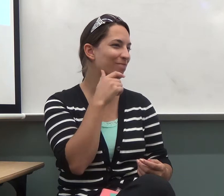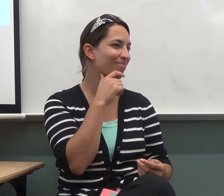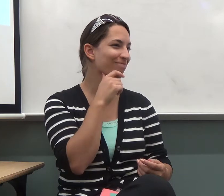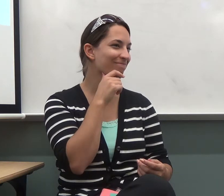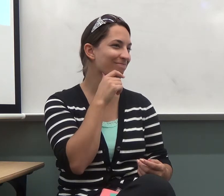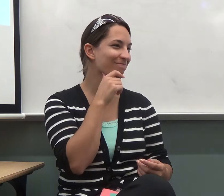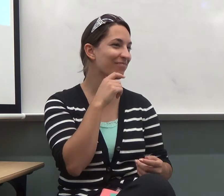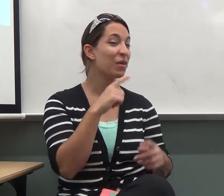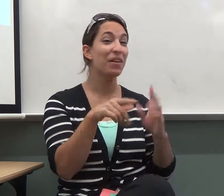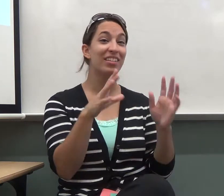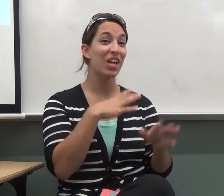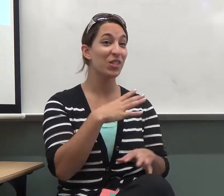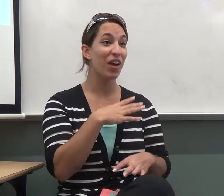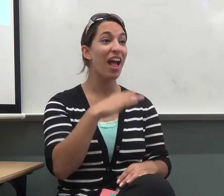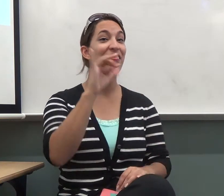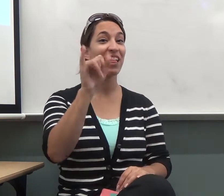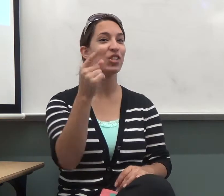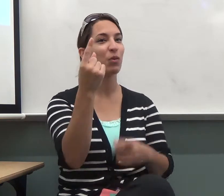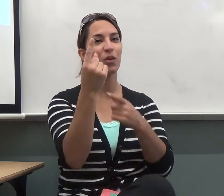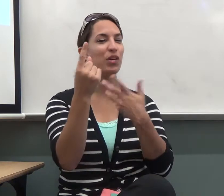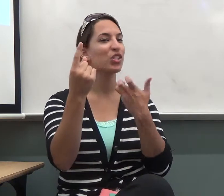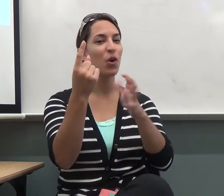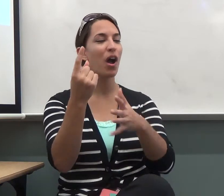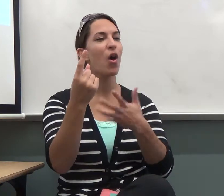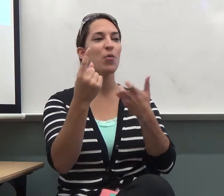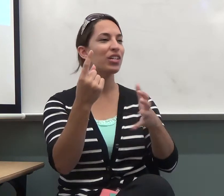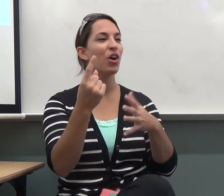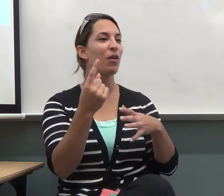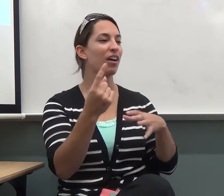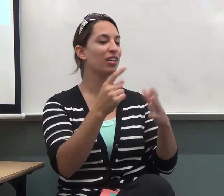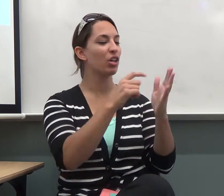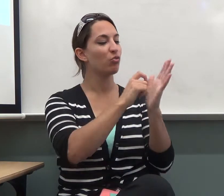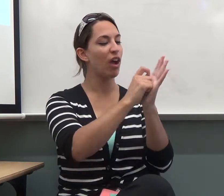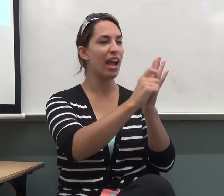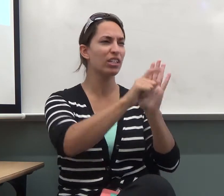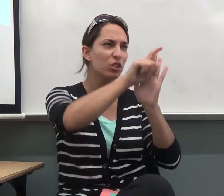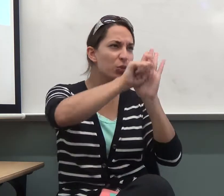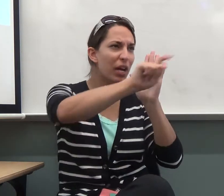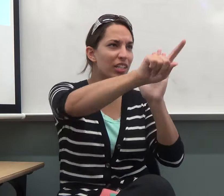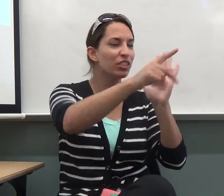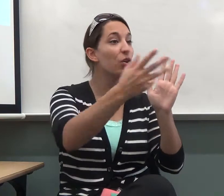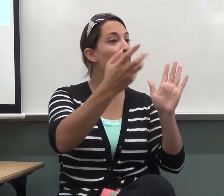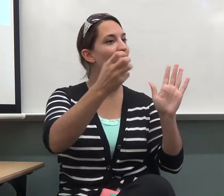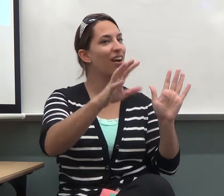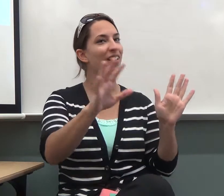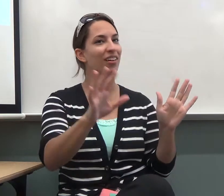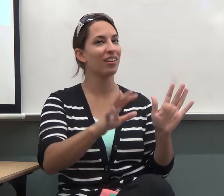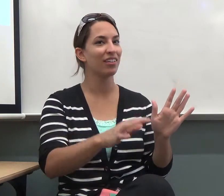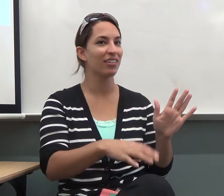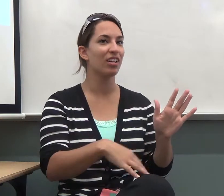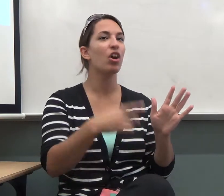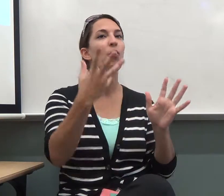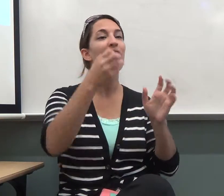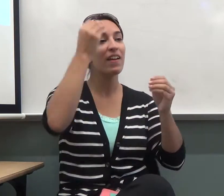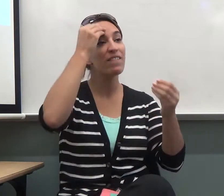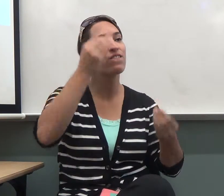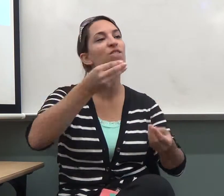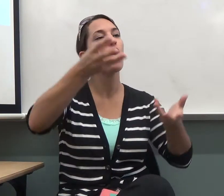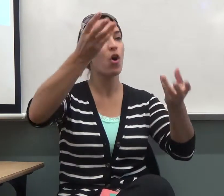But that's all right. That's the one that we don't want. We don't want to ask our audience a question because, They want to be informed. right, if we ask the audience a